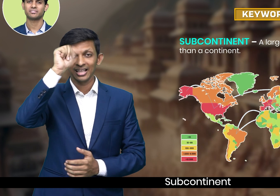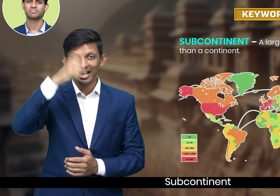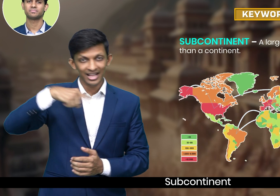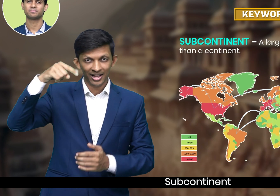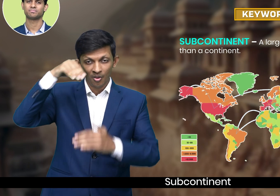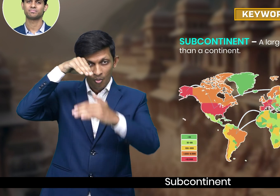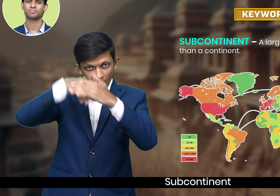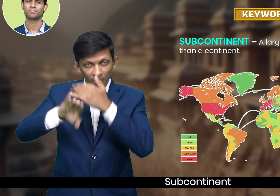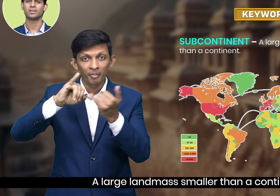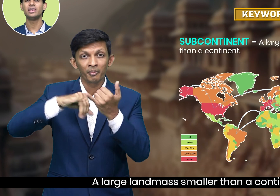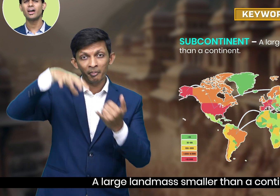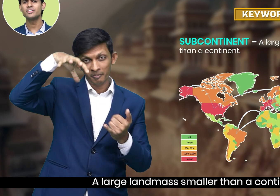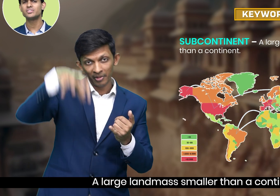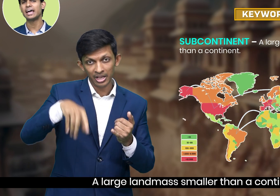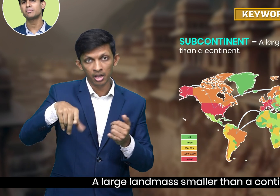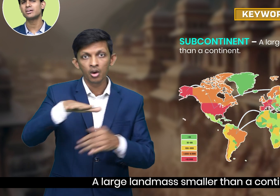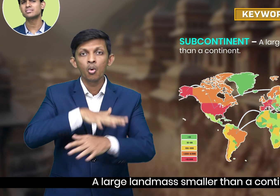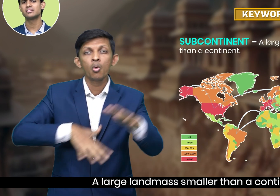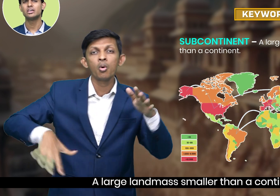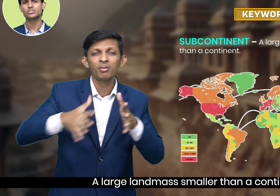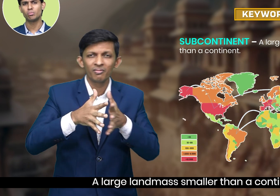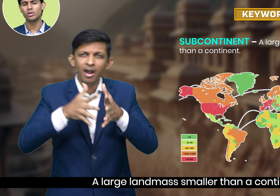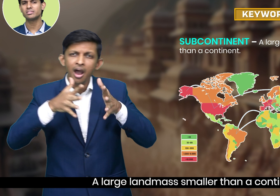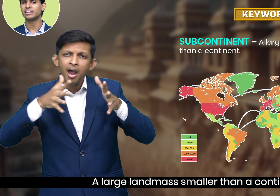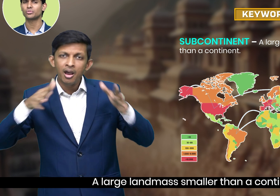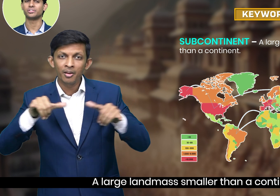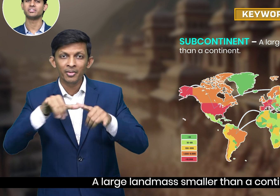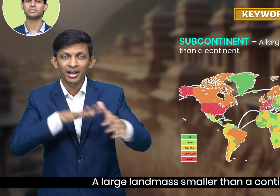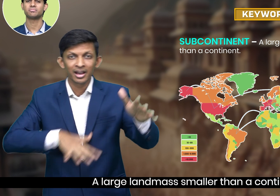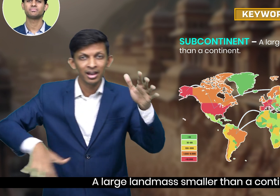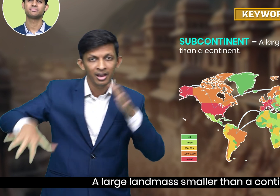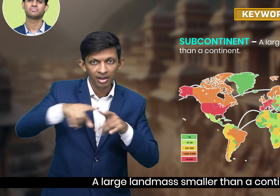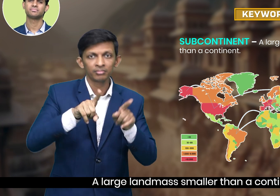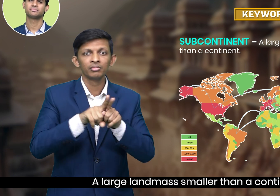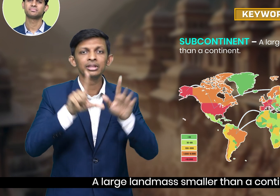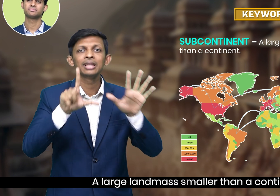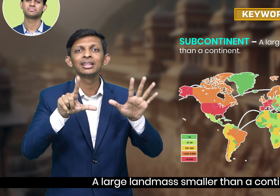Subcontinent. A large landmass smaller than a continent.